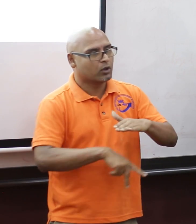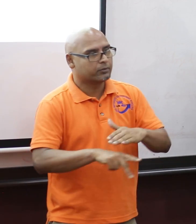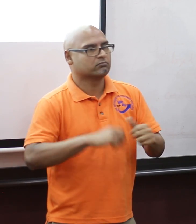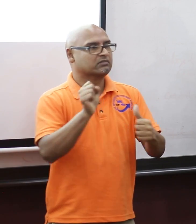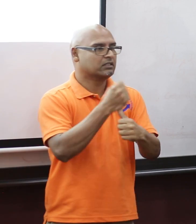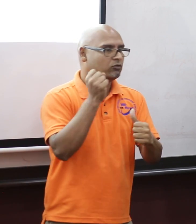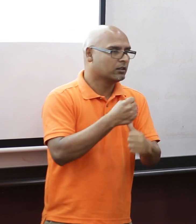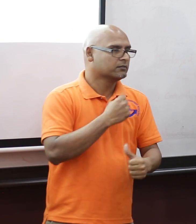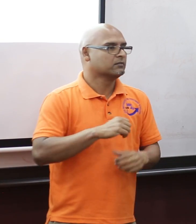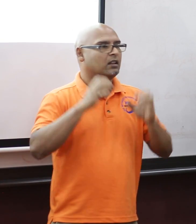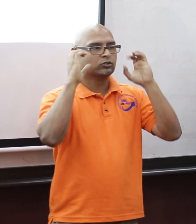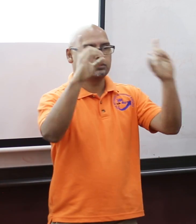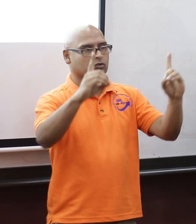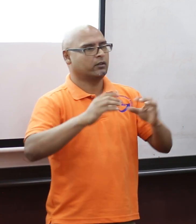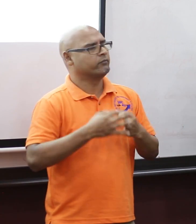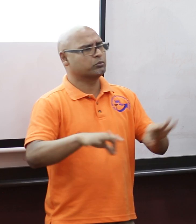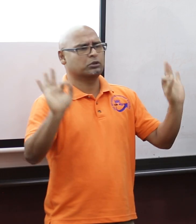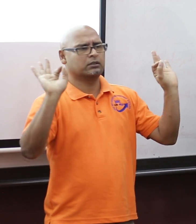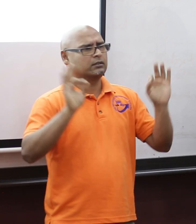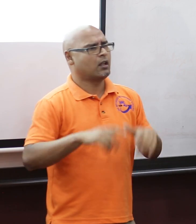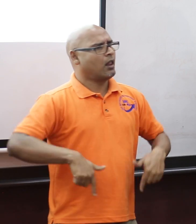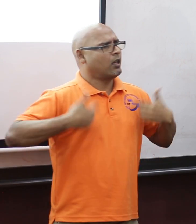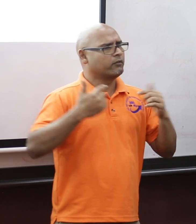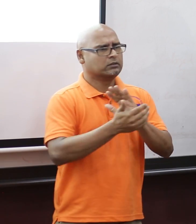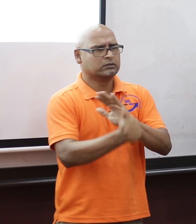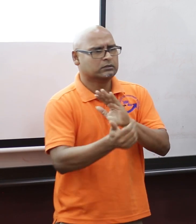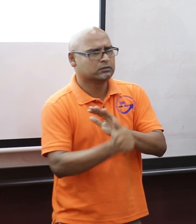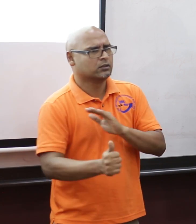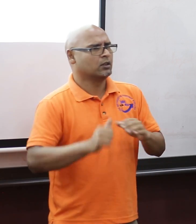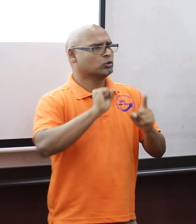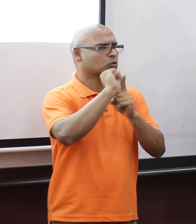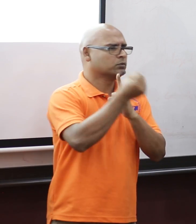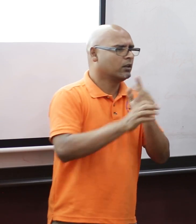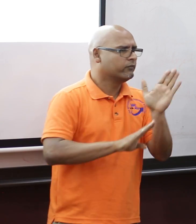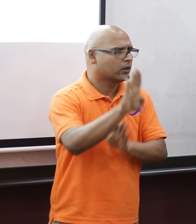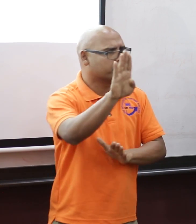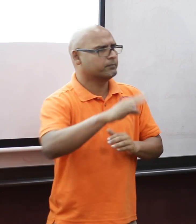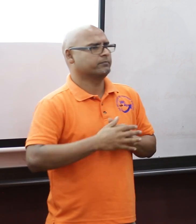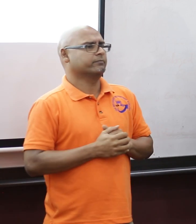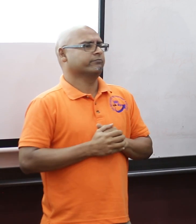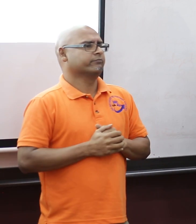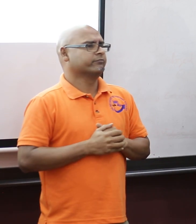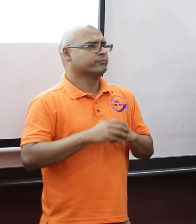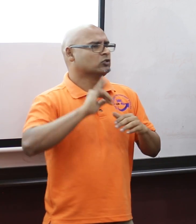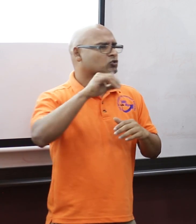training in life skills and social development, employing of trained personnel, access to